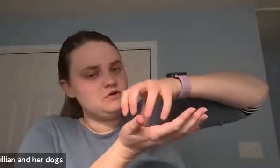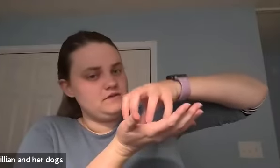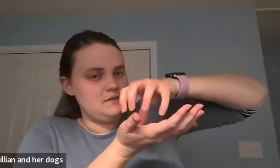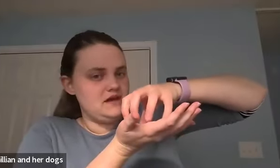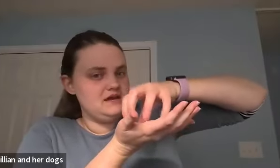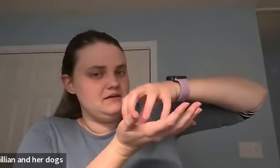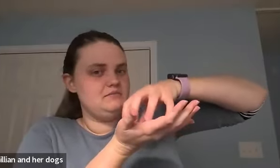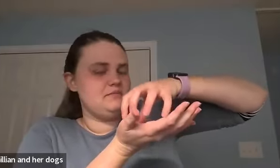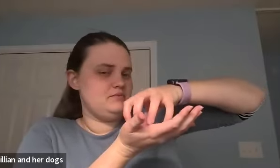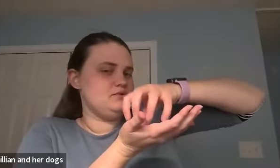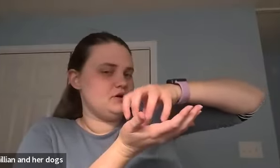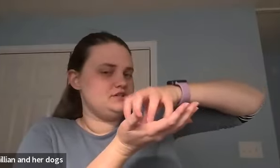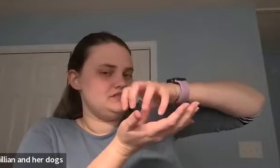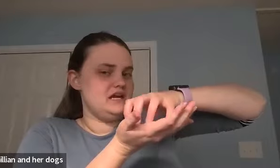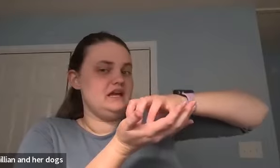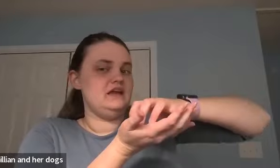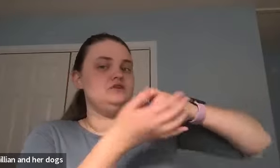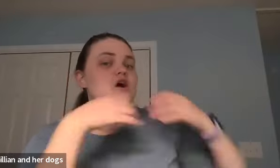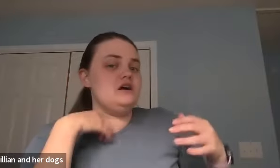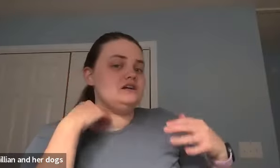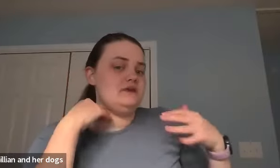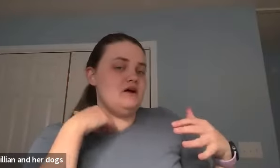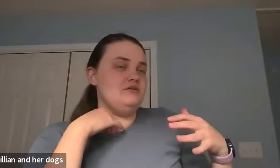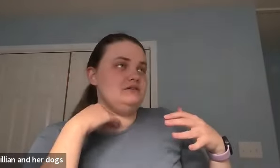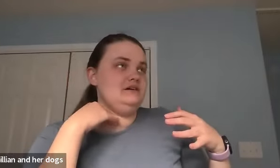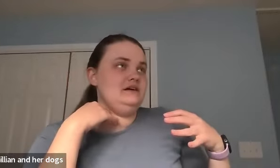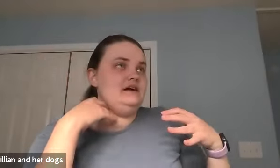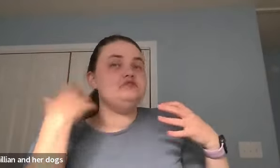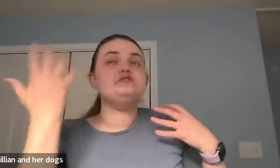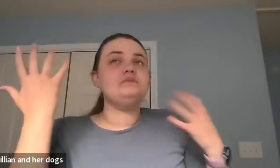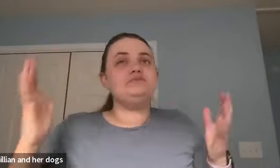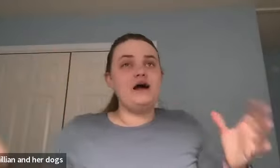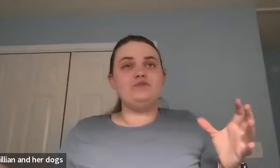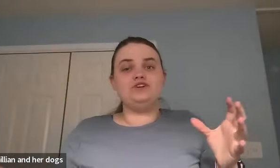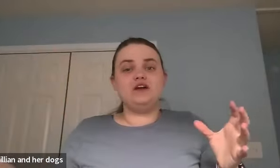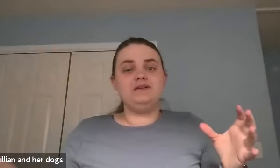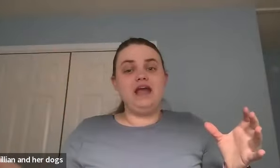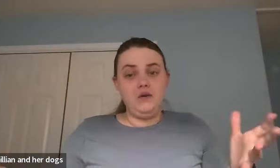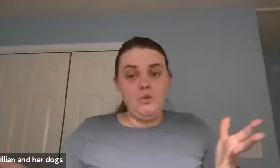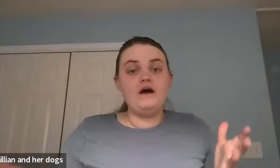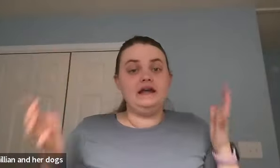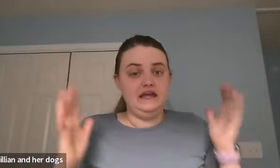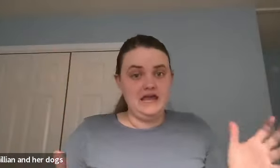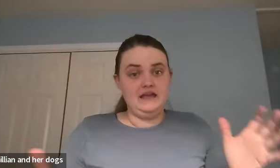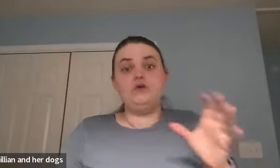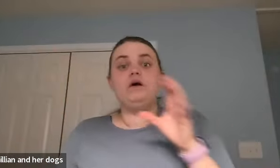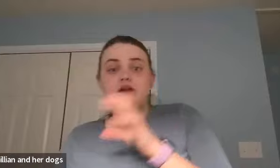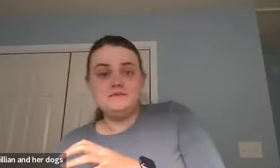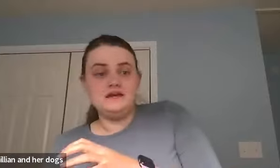for cupcake, but people will know what you're saying. If you're talking about, there's a big problem where you're trying to be like, I want a cake. I don't want cupcakes.